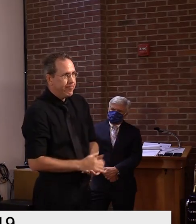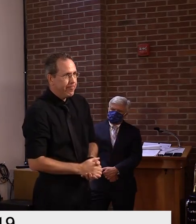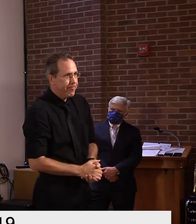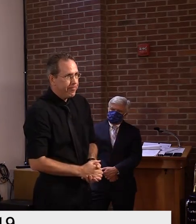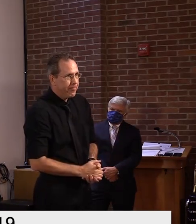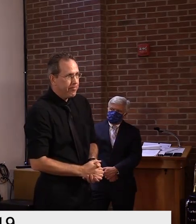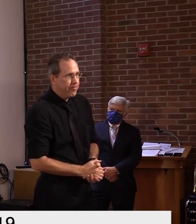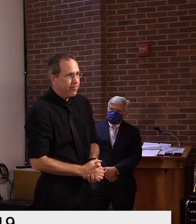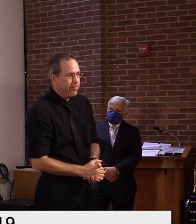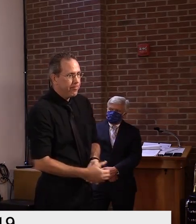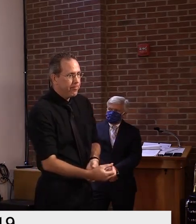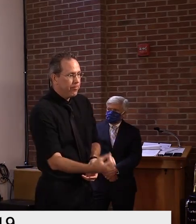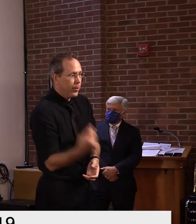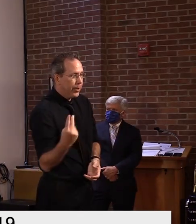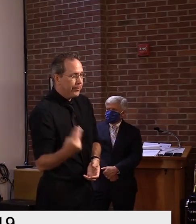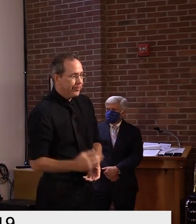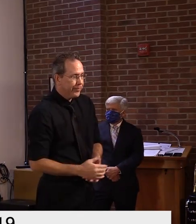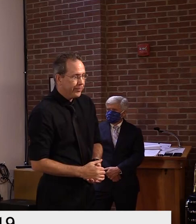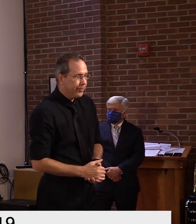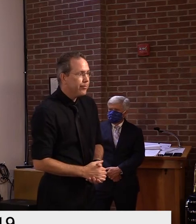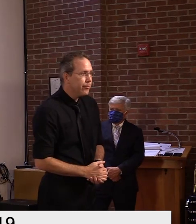Okay, thank you.